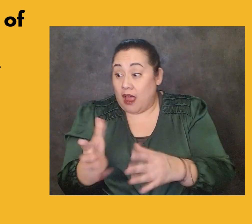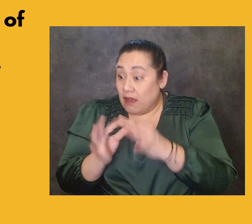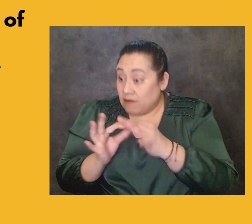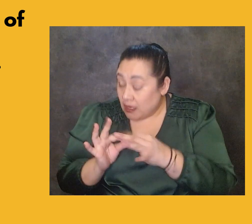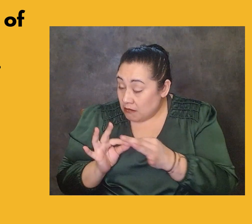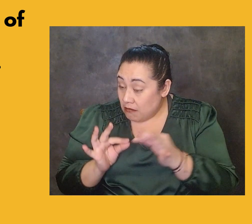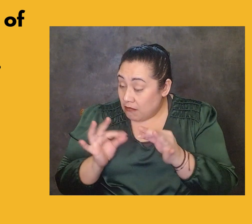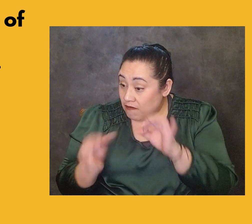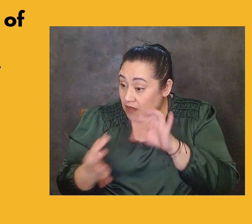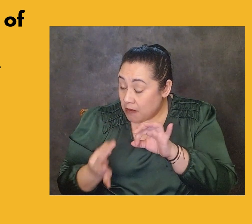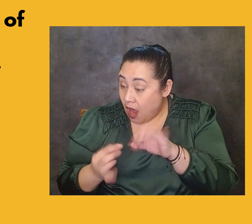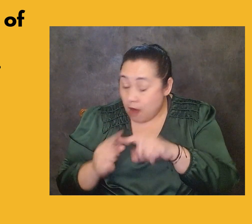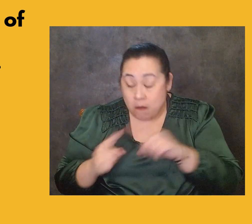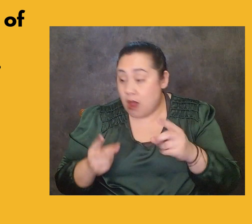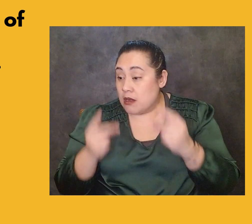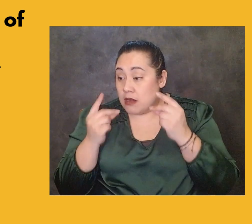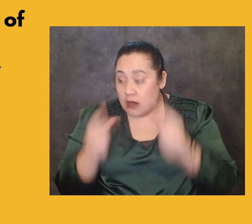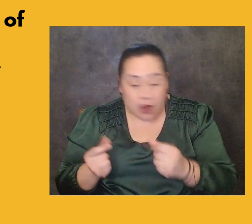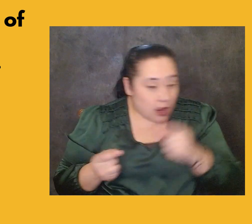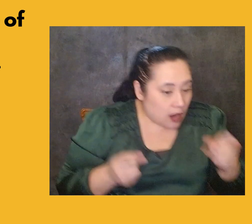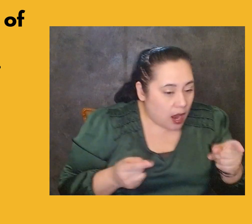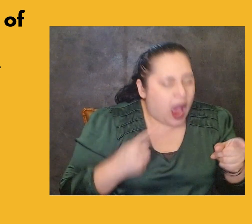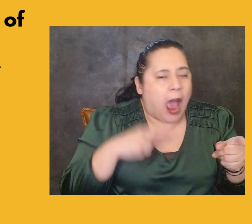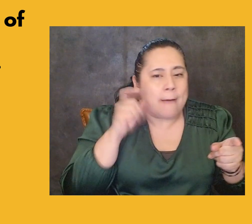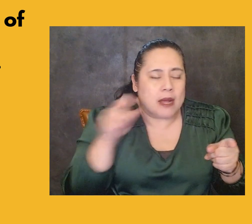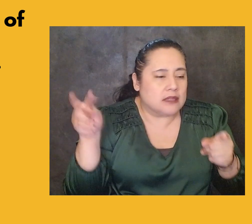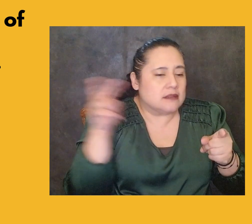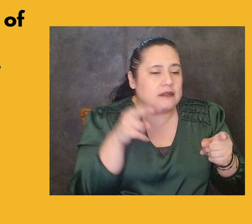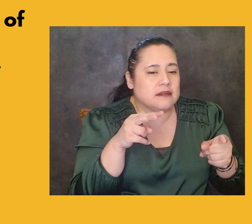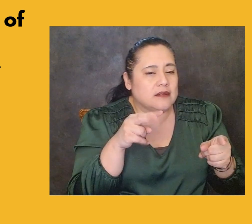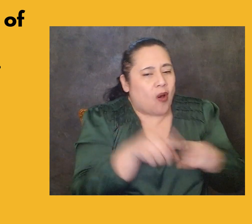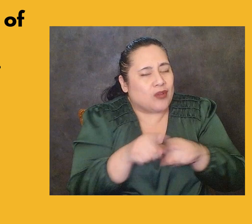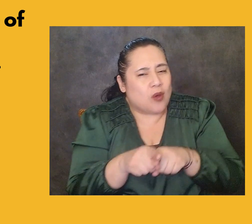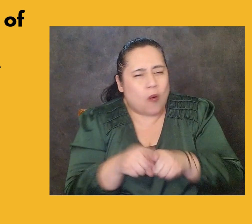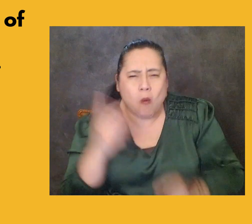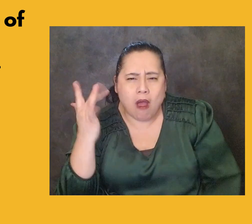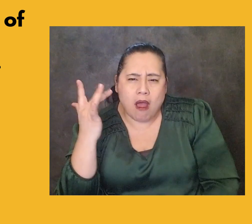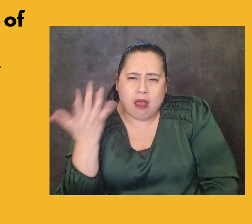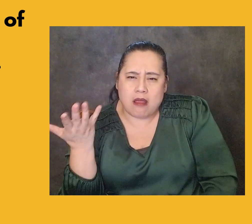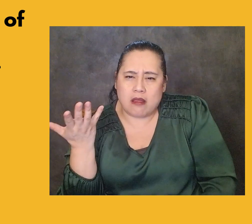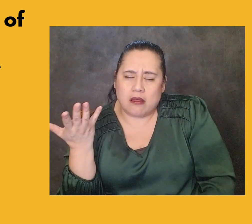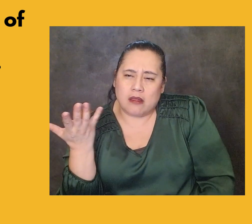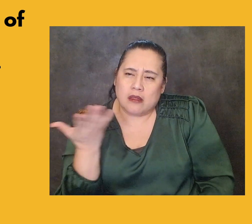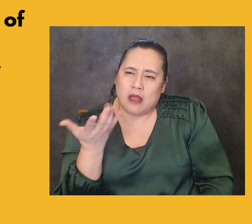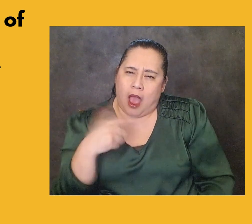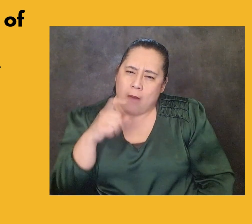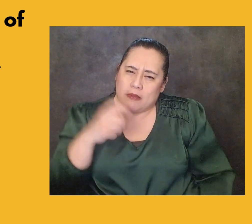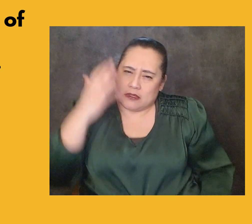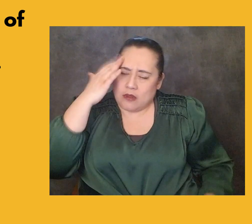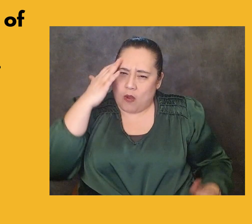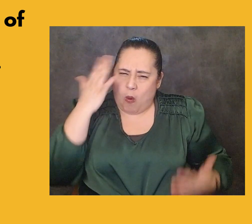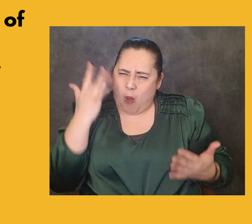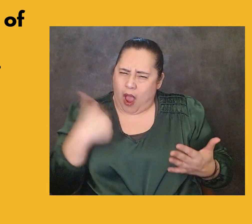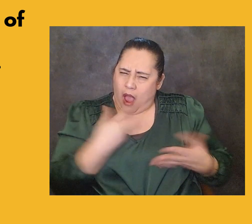feedback and act on it, but I have to also know why. I have to know,